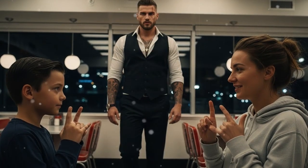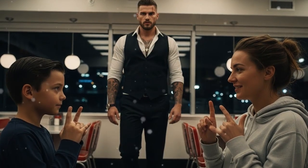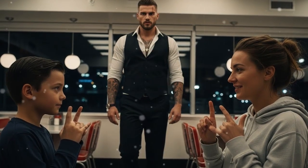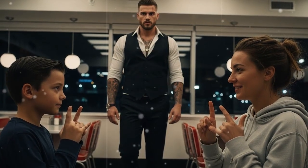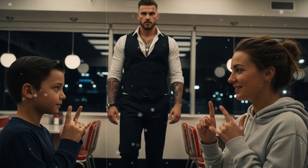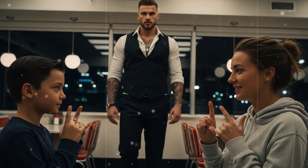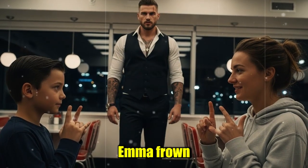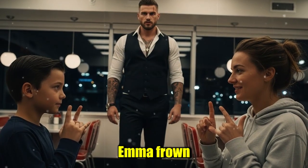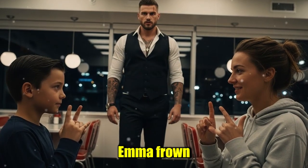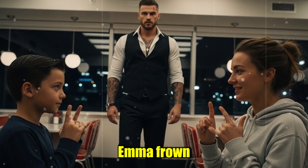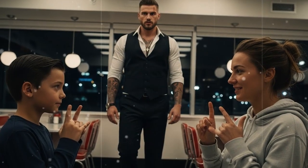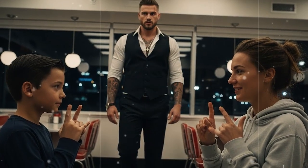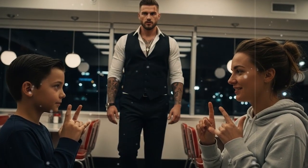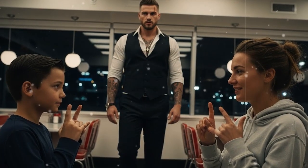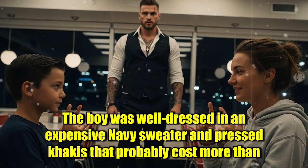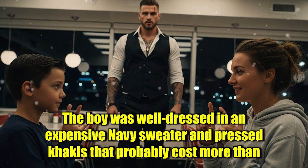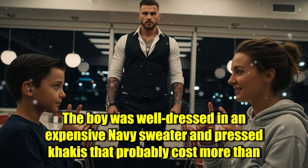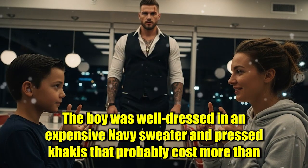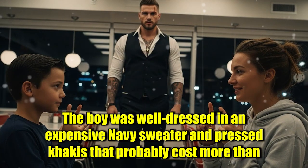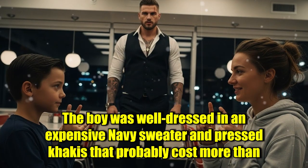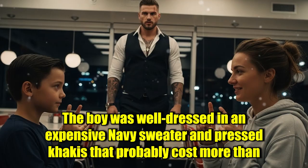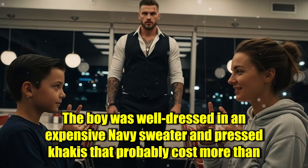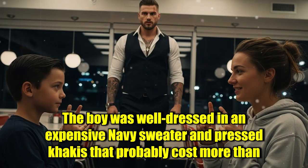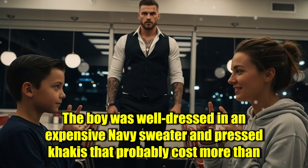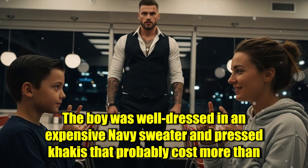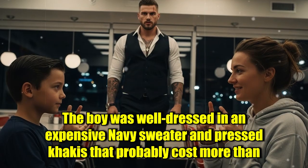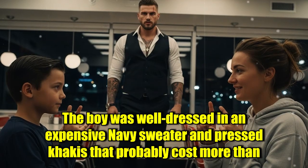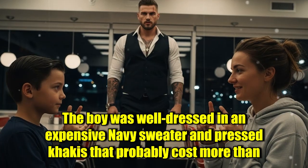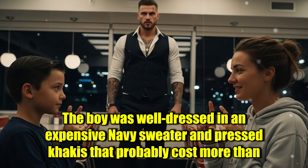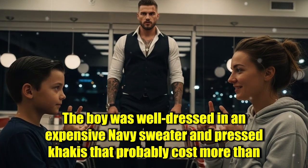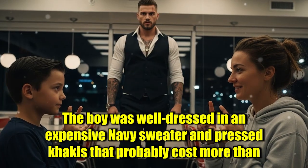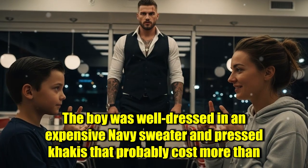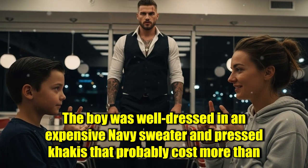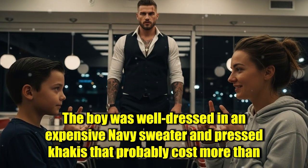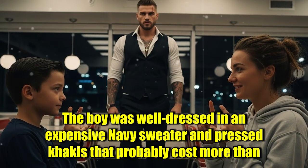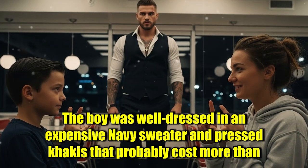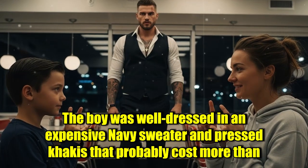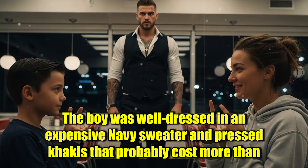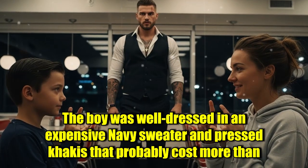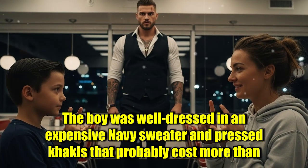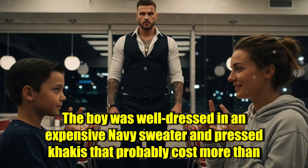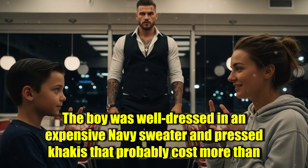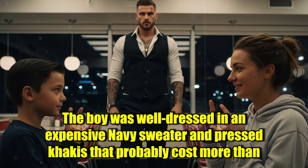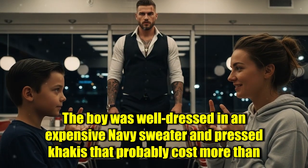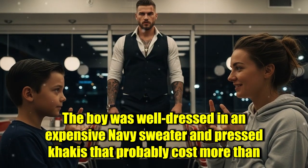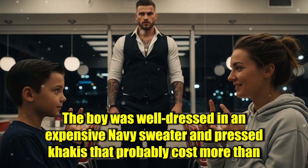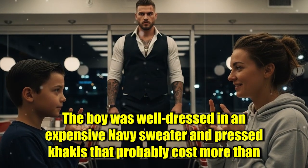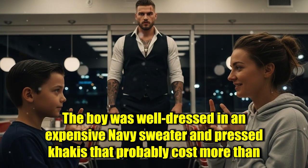fear. Emma frowned. The boy was well-dressed in an expensive navy sweater and pressed khakis that probably cost more than Emma made